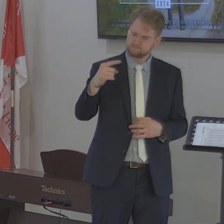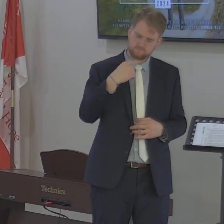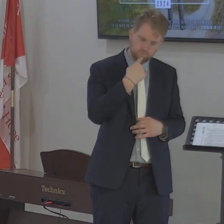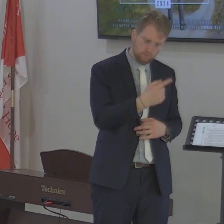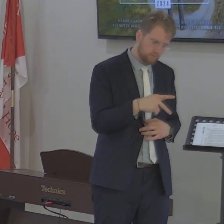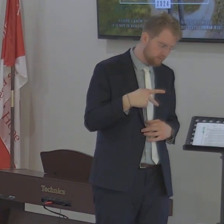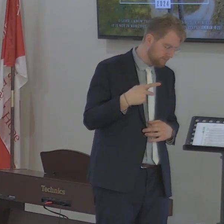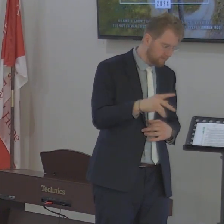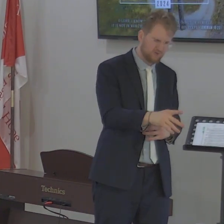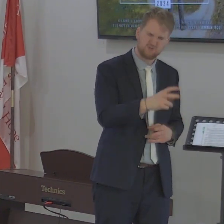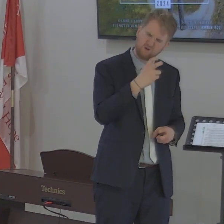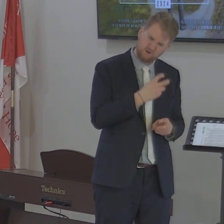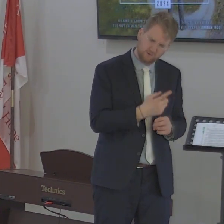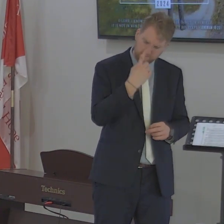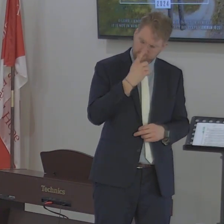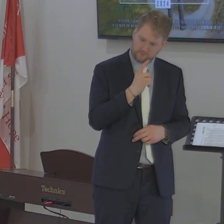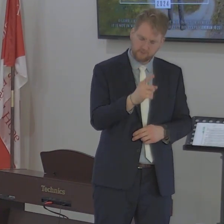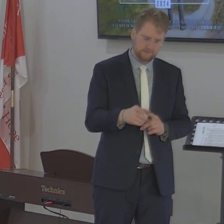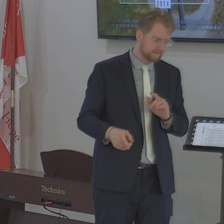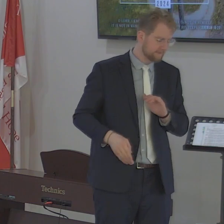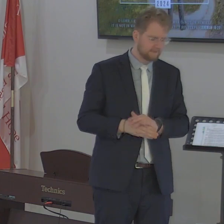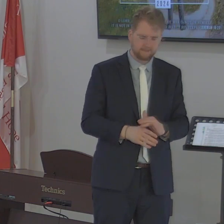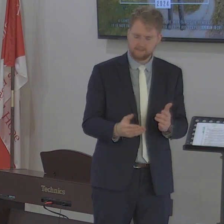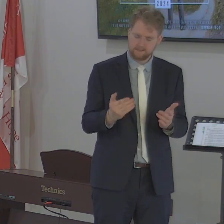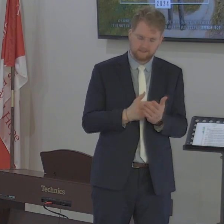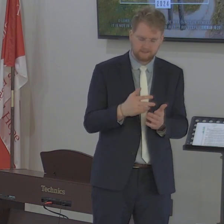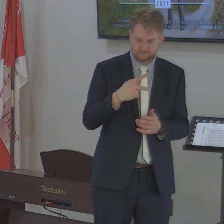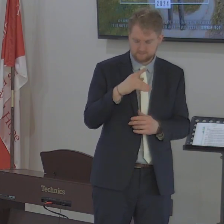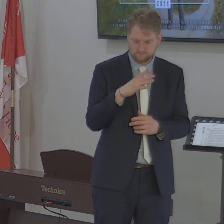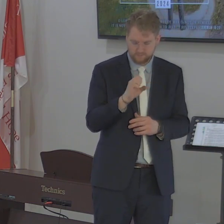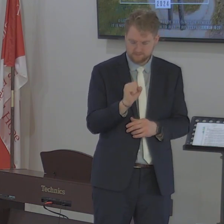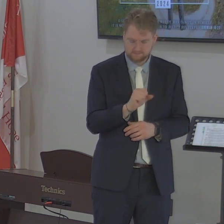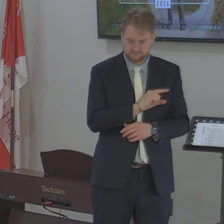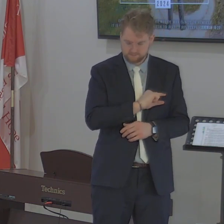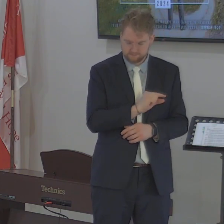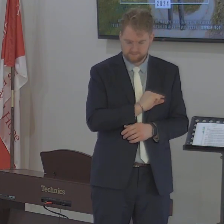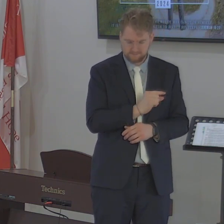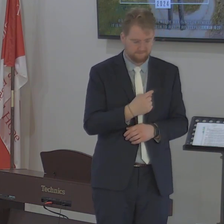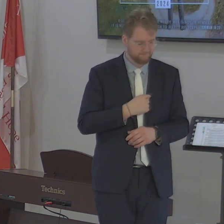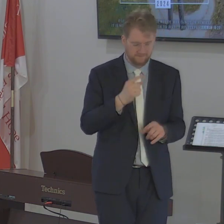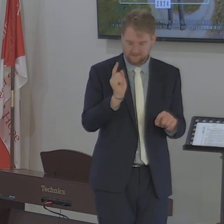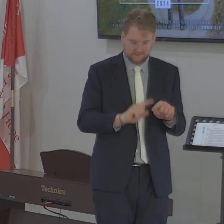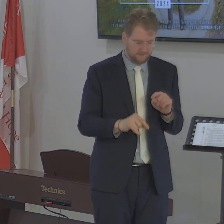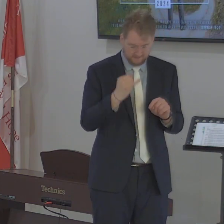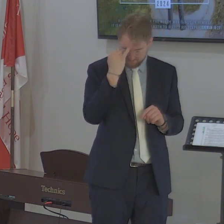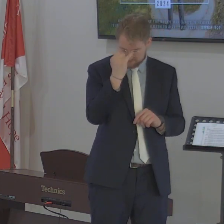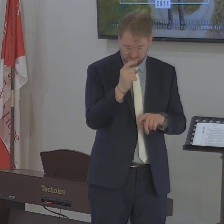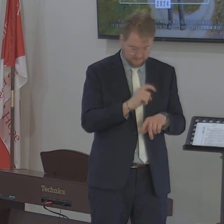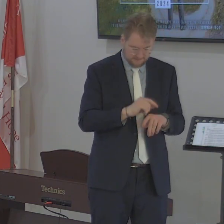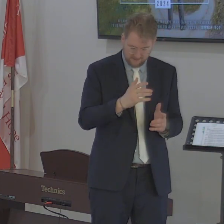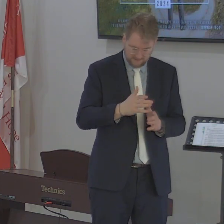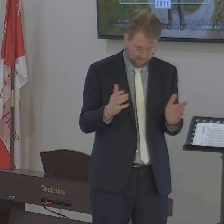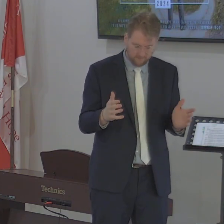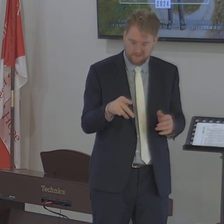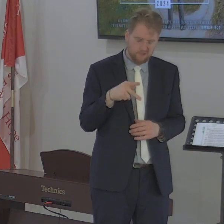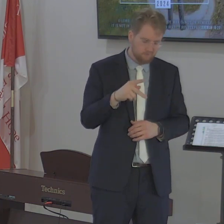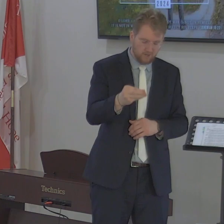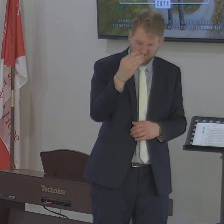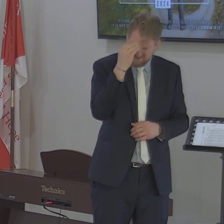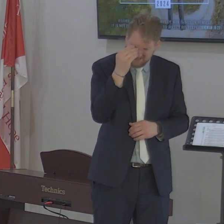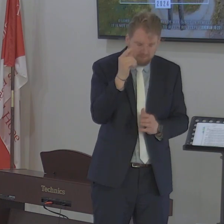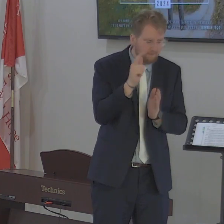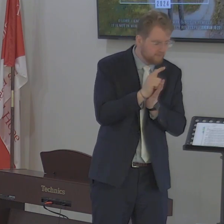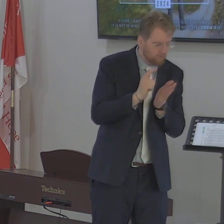be hard for you to kick against these pricks. I can't imagine the time frame of Paul pillowing his head at night, thinking about the law and thinking about what